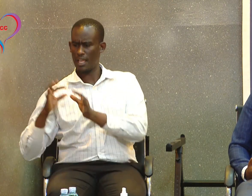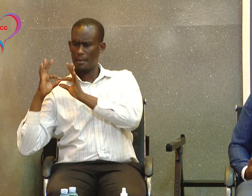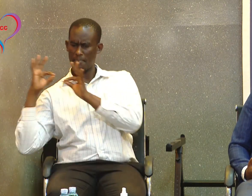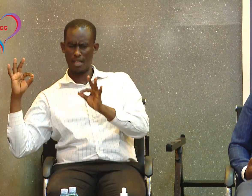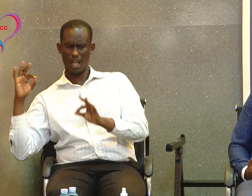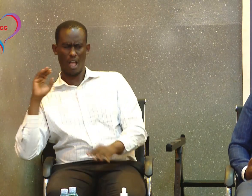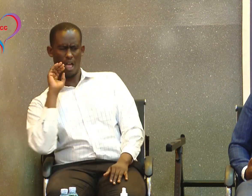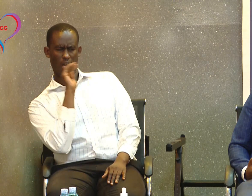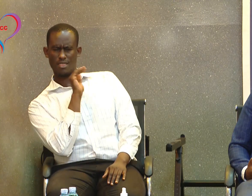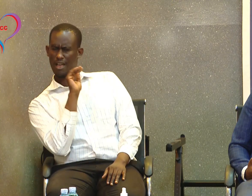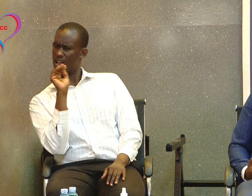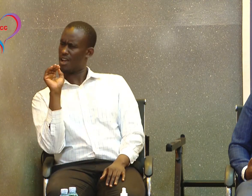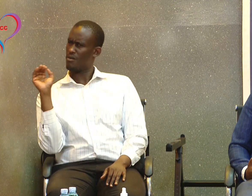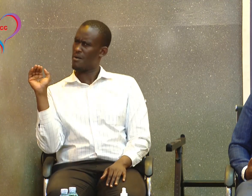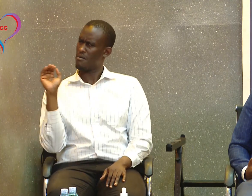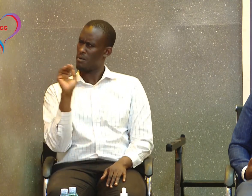says,